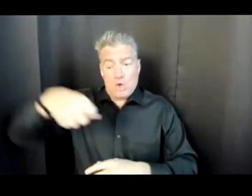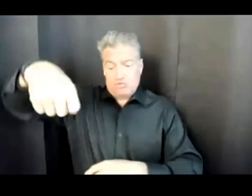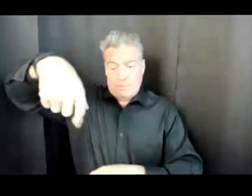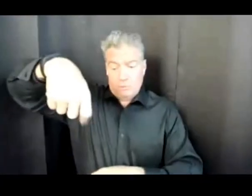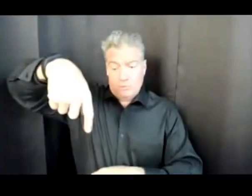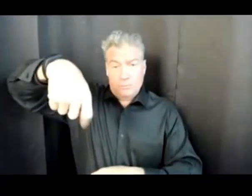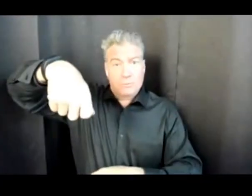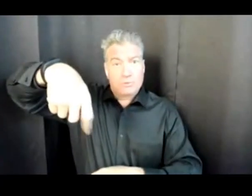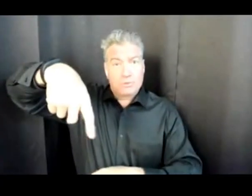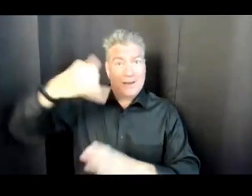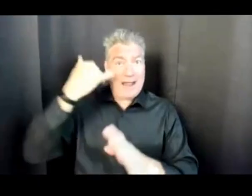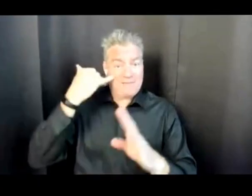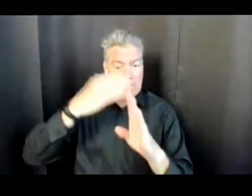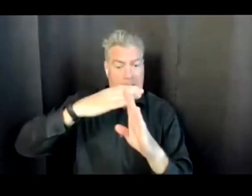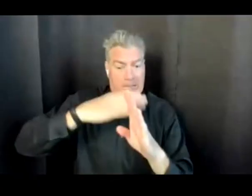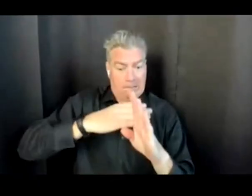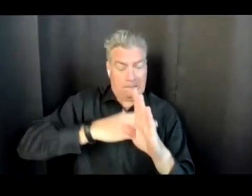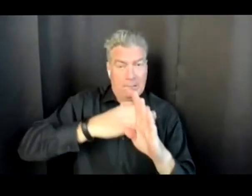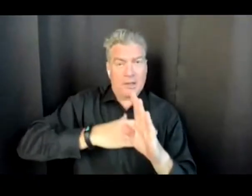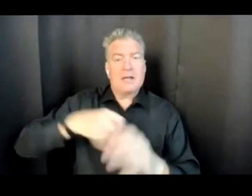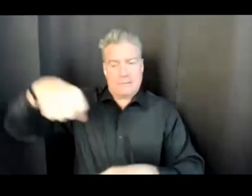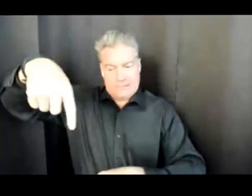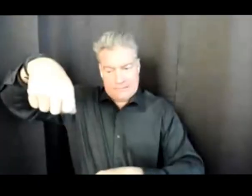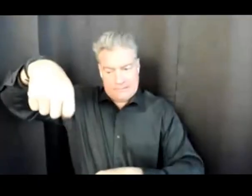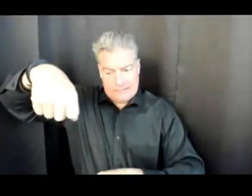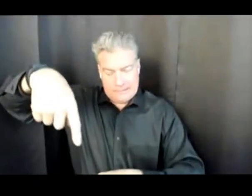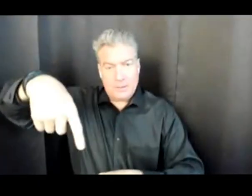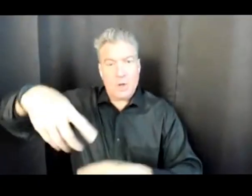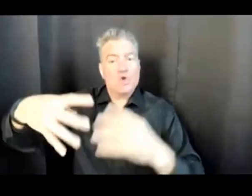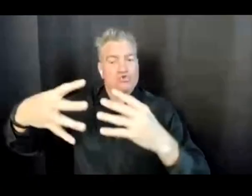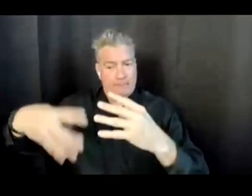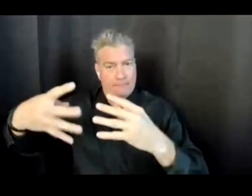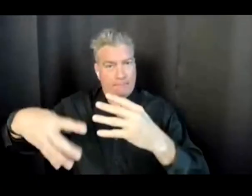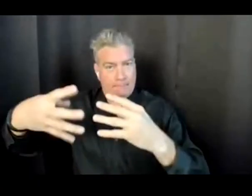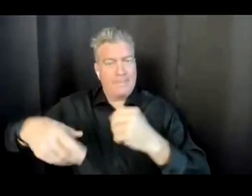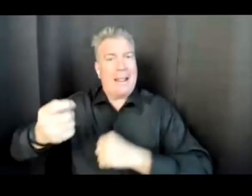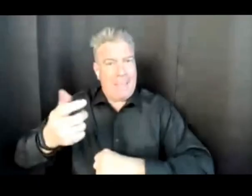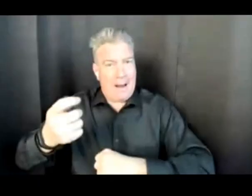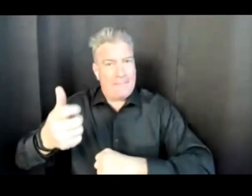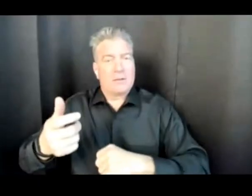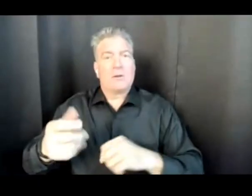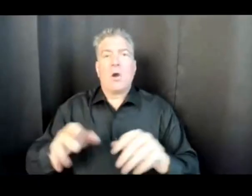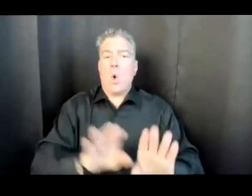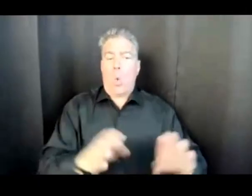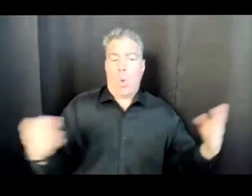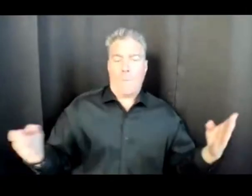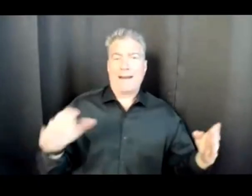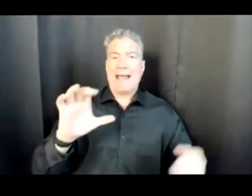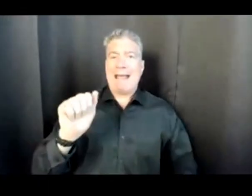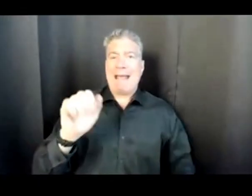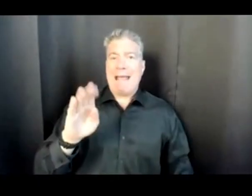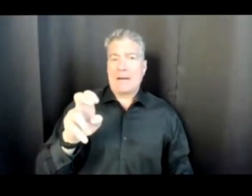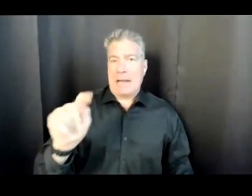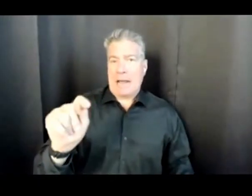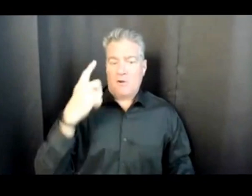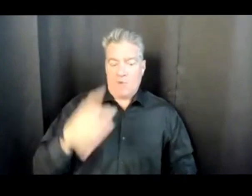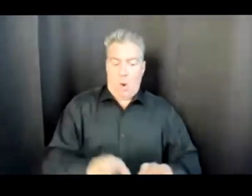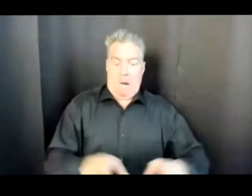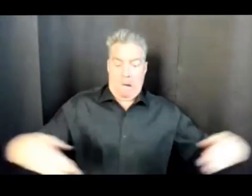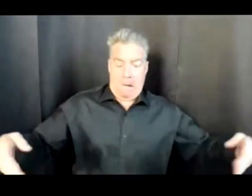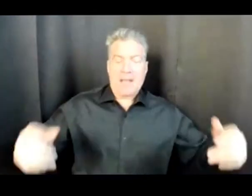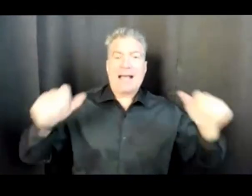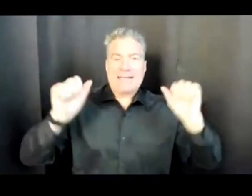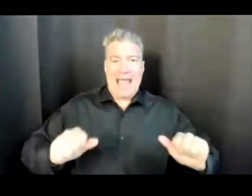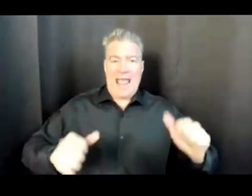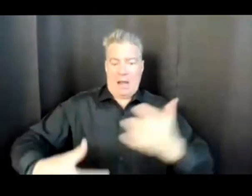bursting. Remember, allow your faucets to drip a little and open cabinet doors to allow heat to get to uninsulated